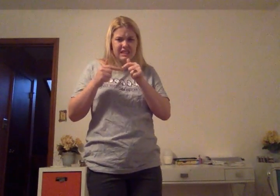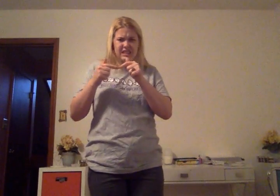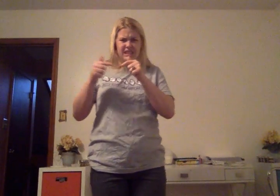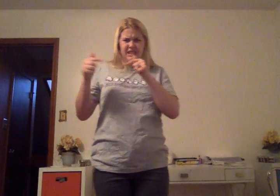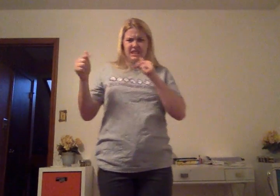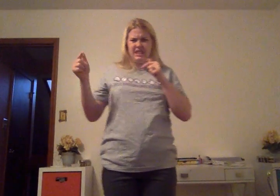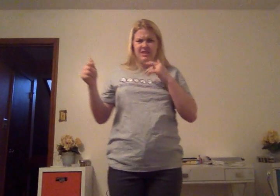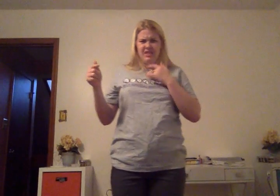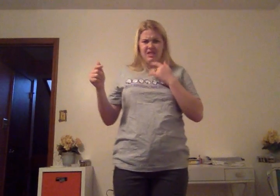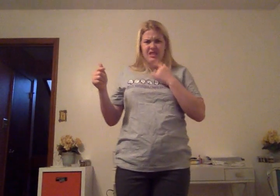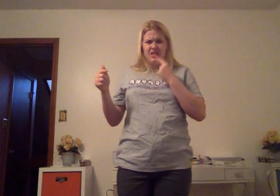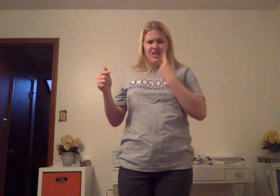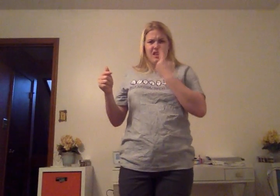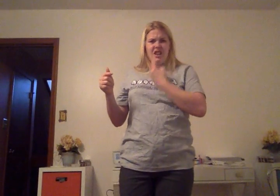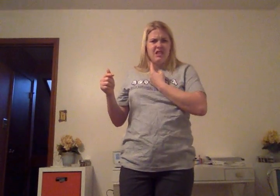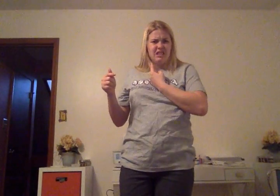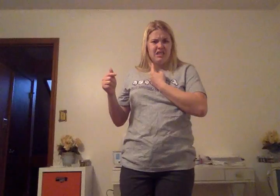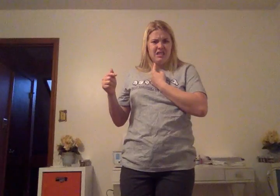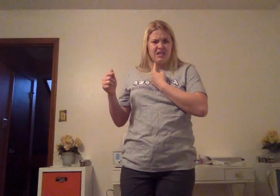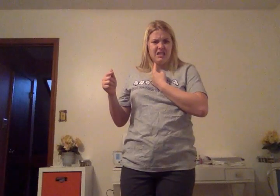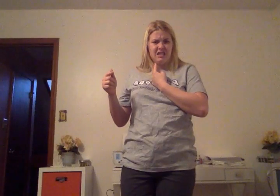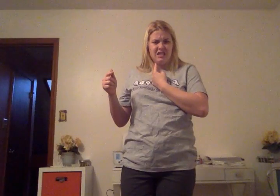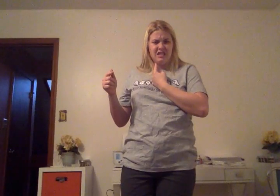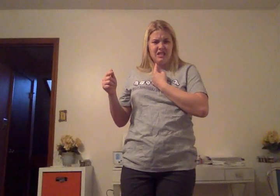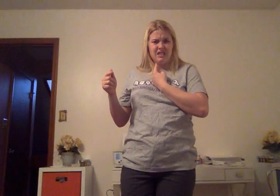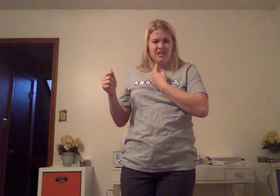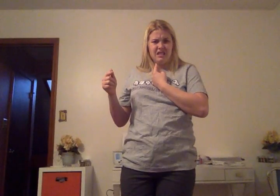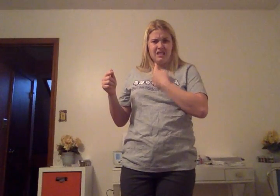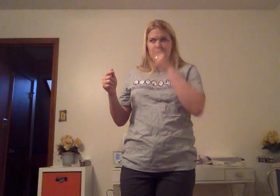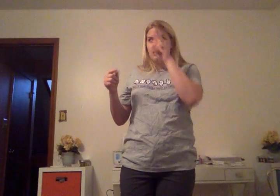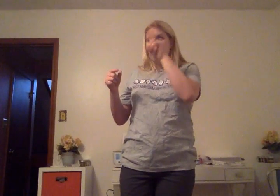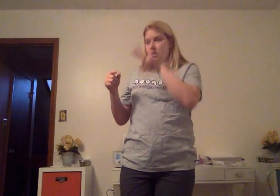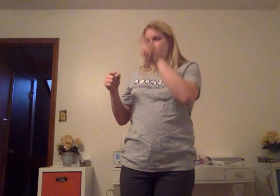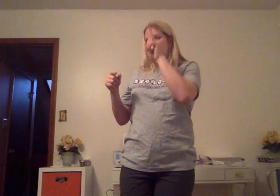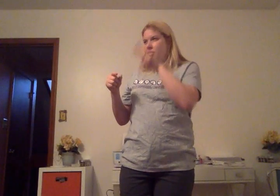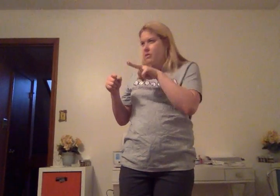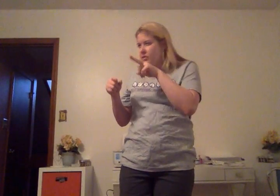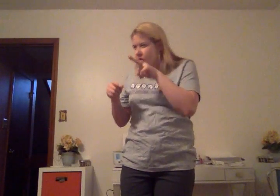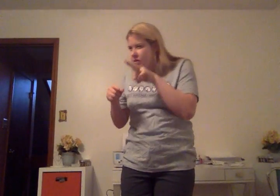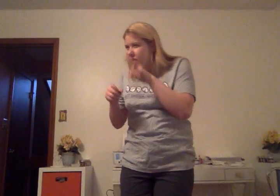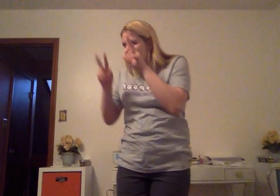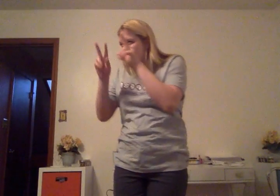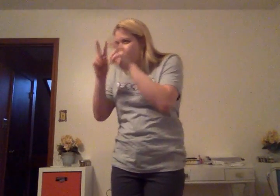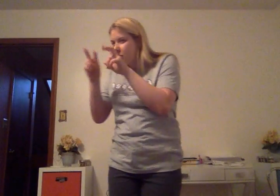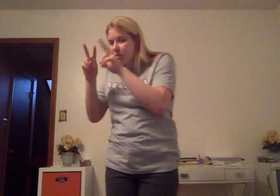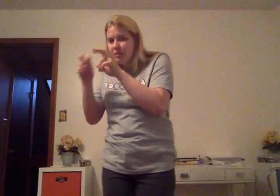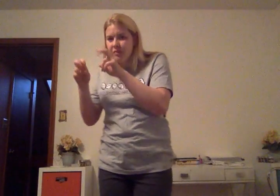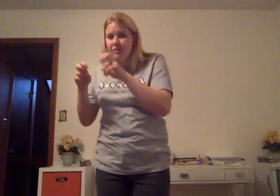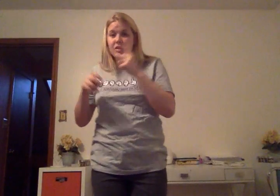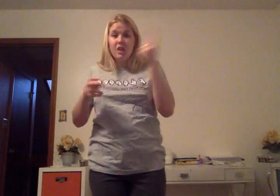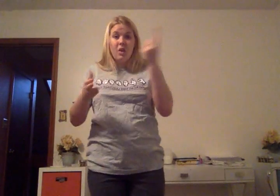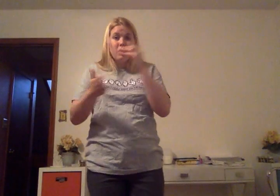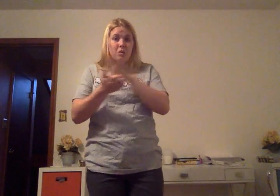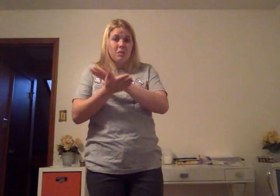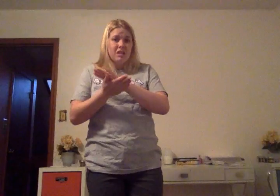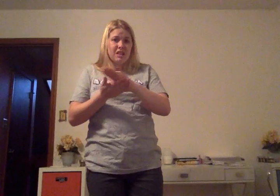you're isolated. You're being looked at. You're being judged. I'm always trying to be nice. I want it to be great. Yeah. That's genuinely